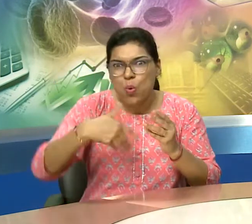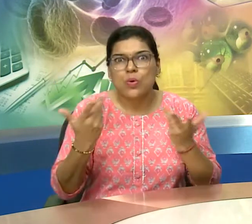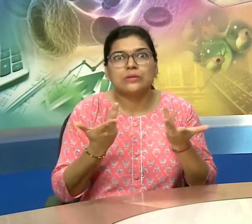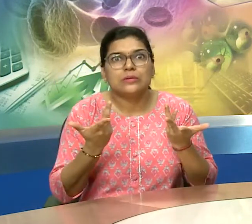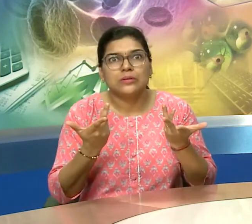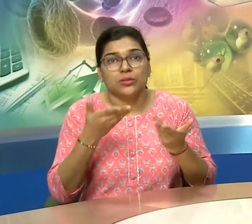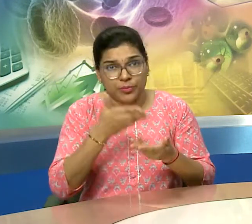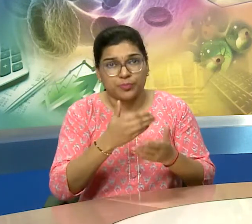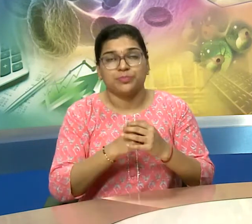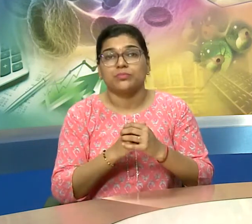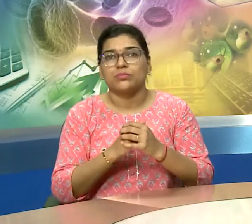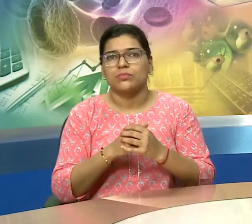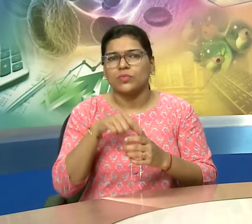This is about water scarcity.